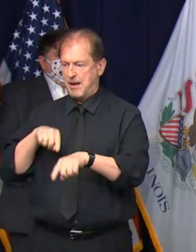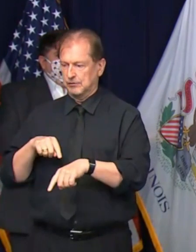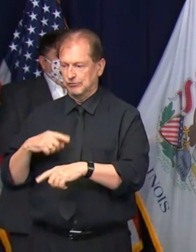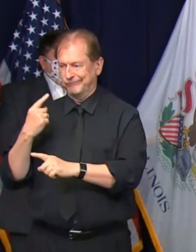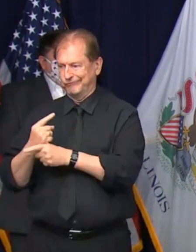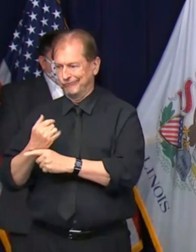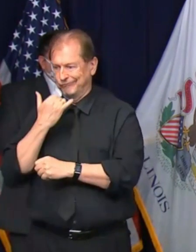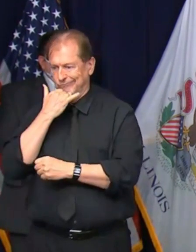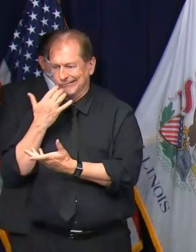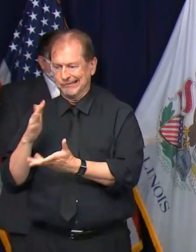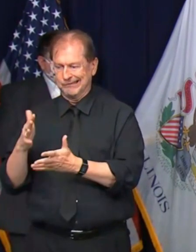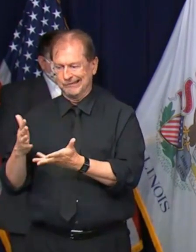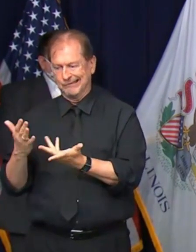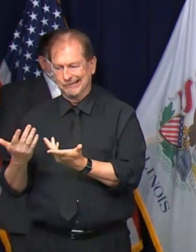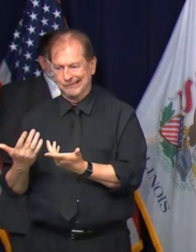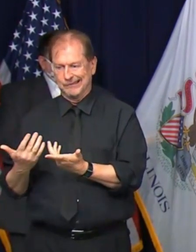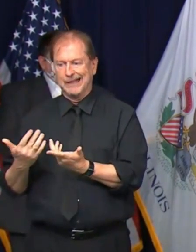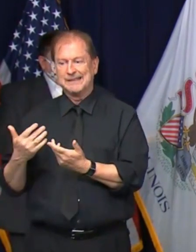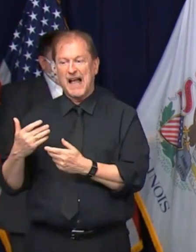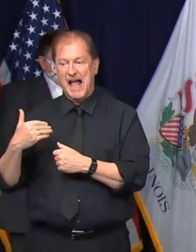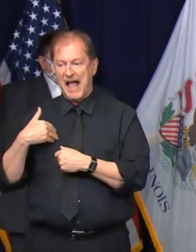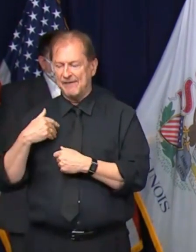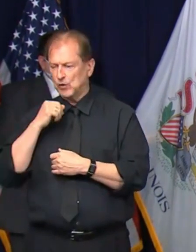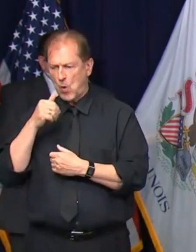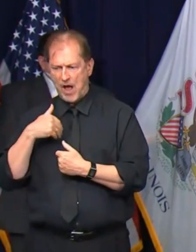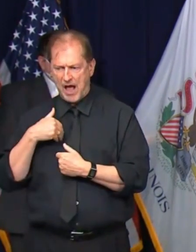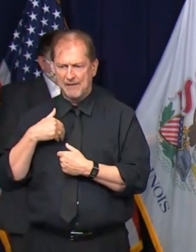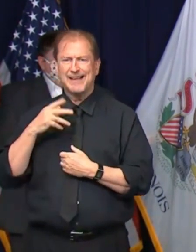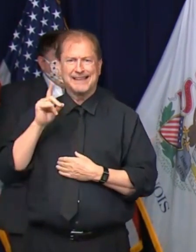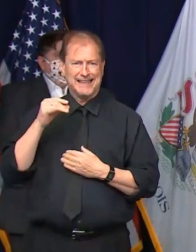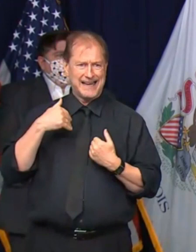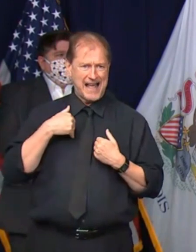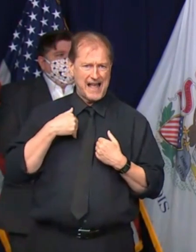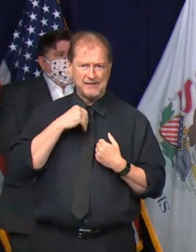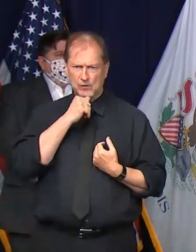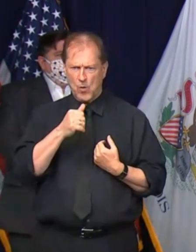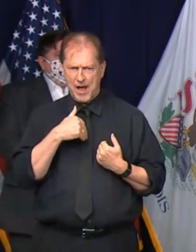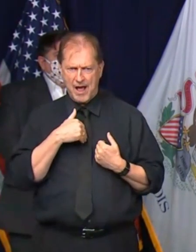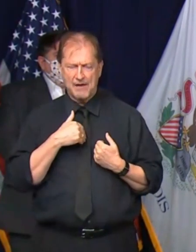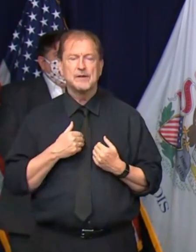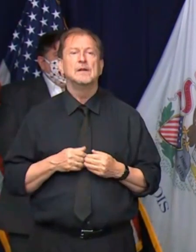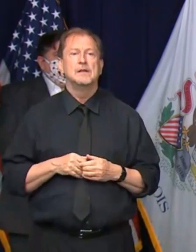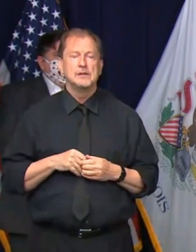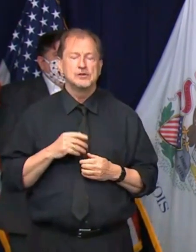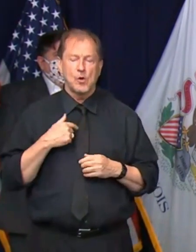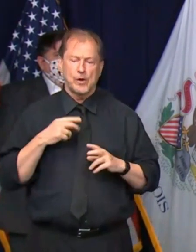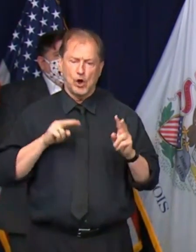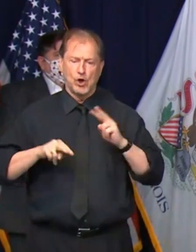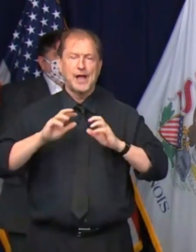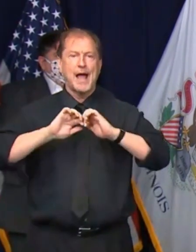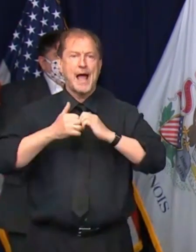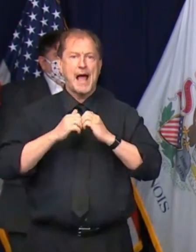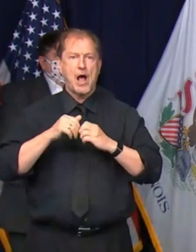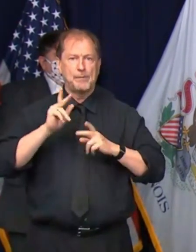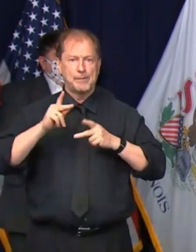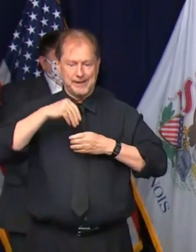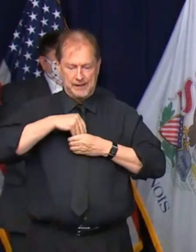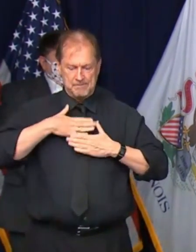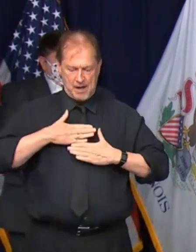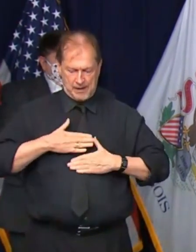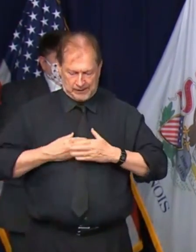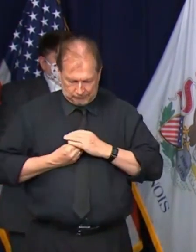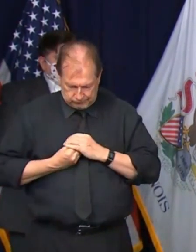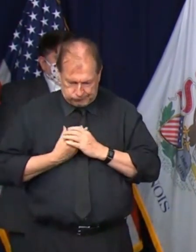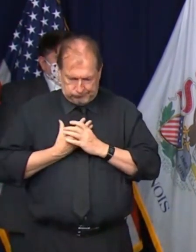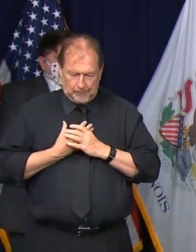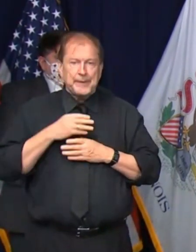We know that we have a way to look and see if people may be developing antibodies. There are different types of